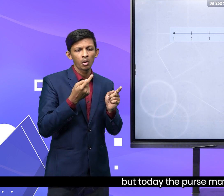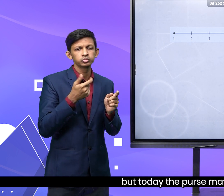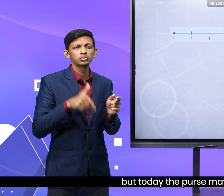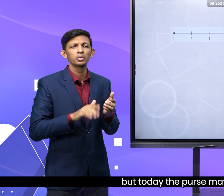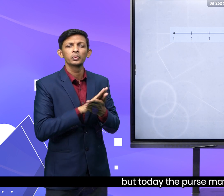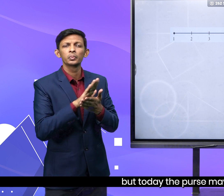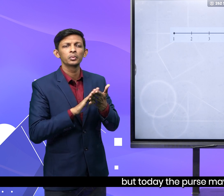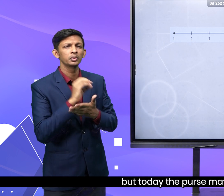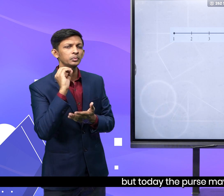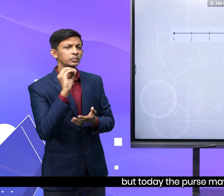empty.